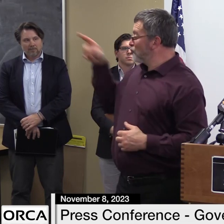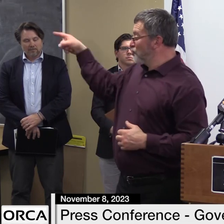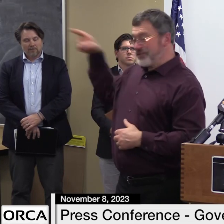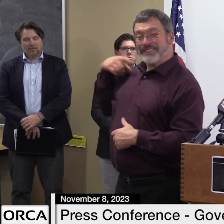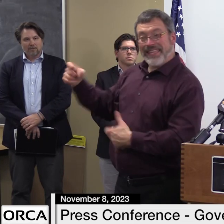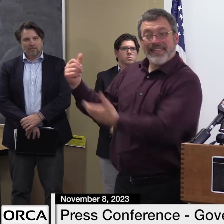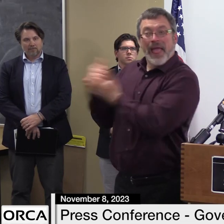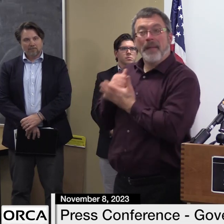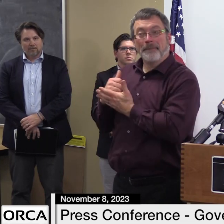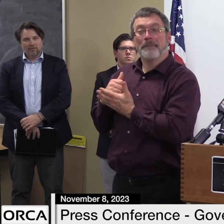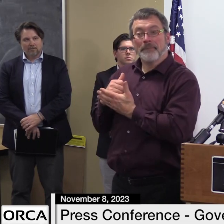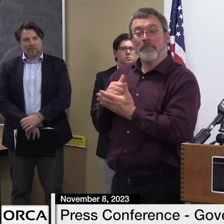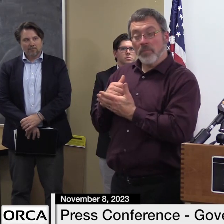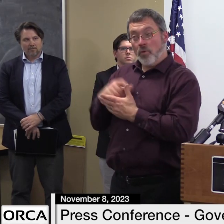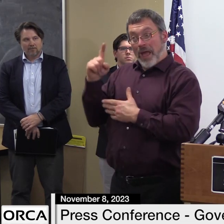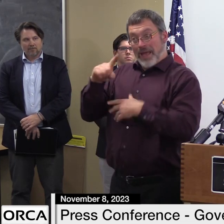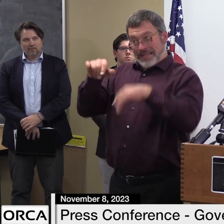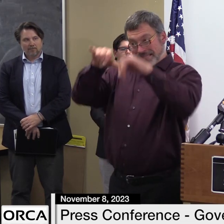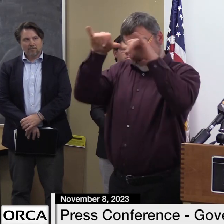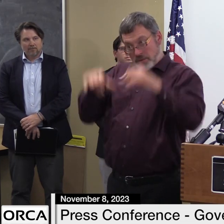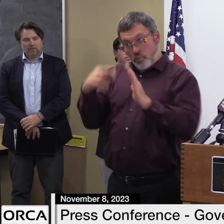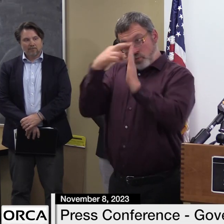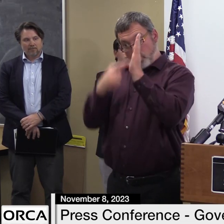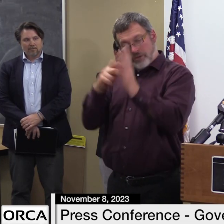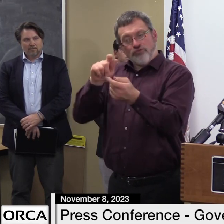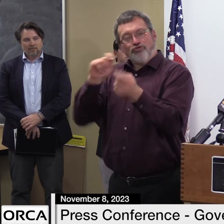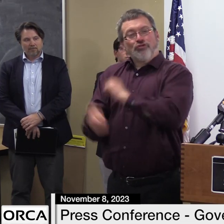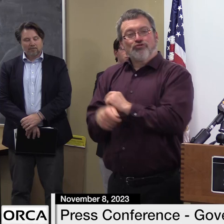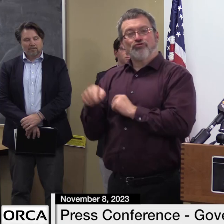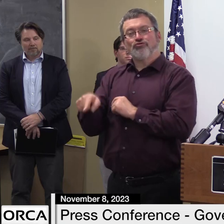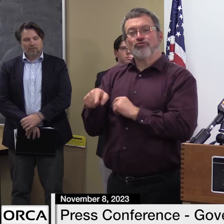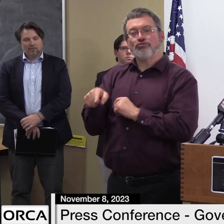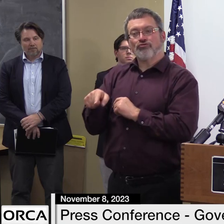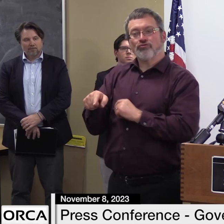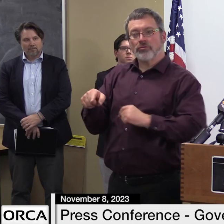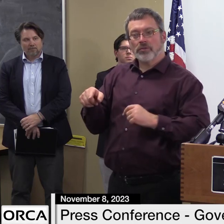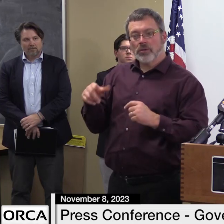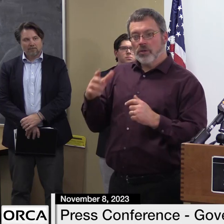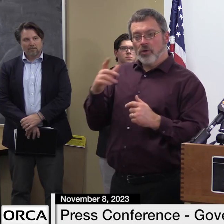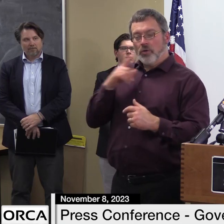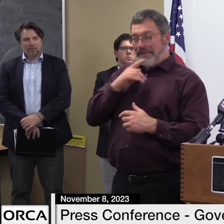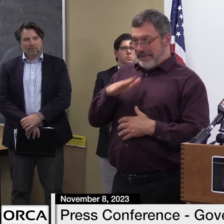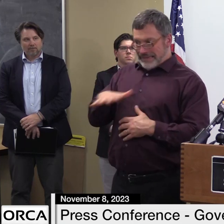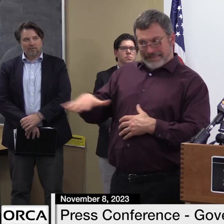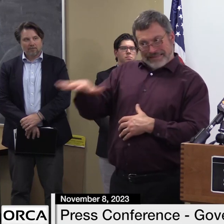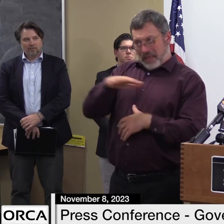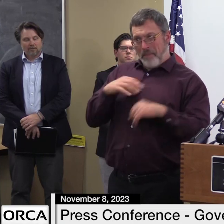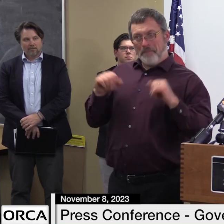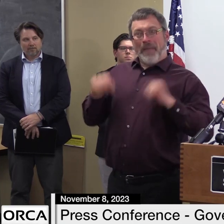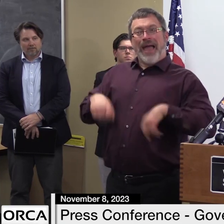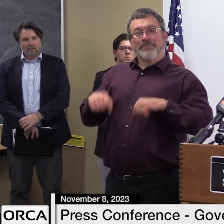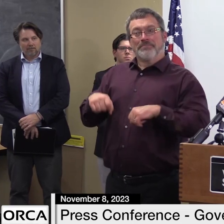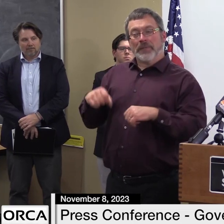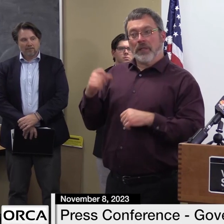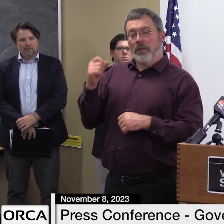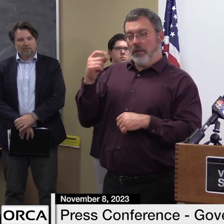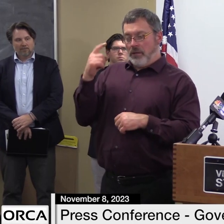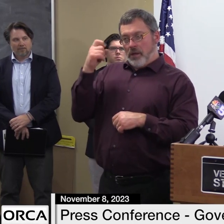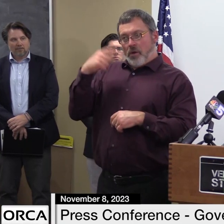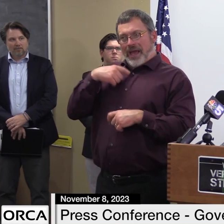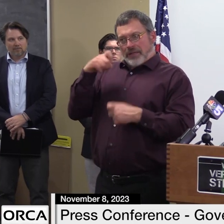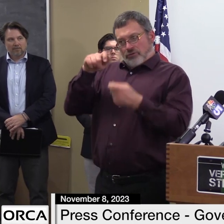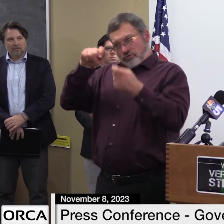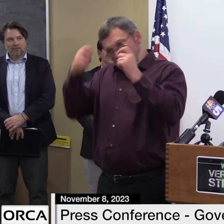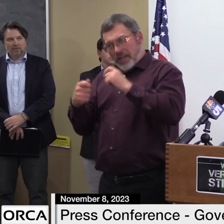in order to accomplish this. So everything's got to be on the table. Now, I know in the past the speaker